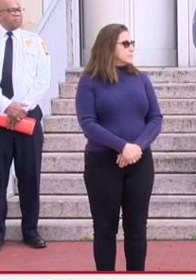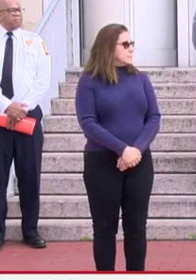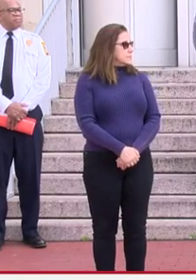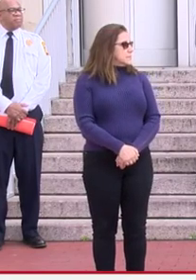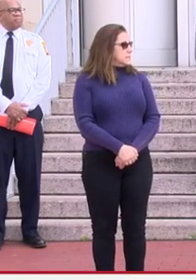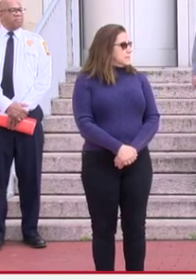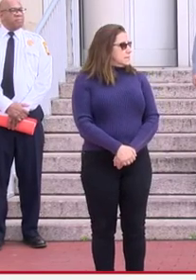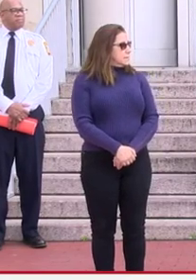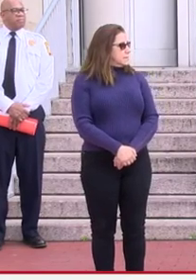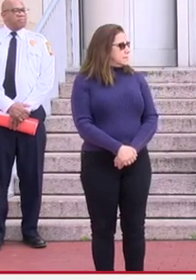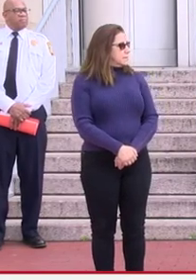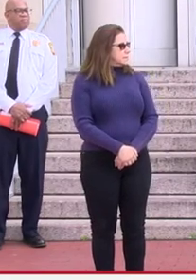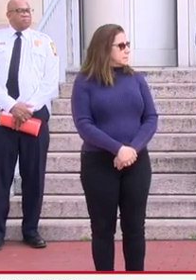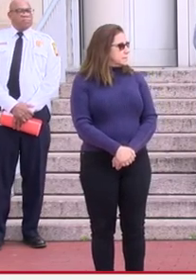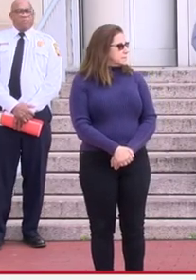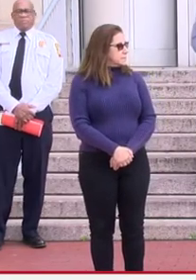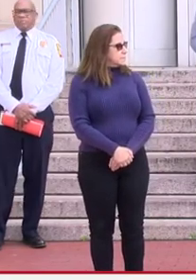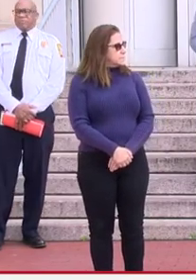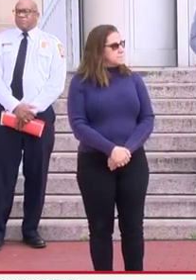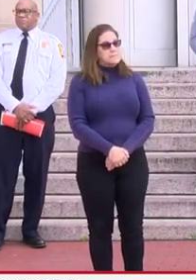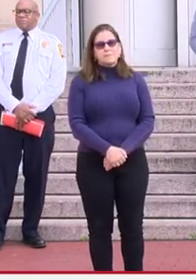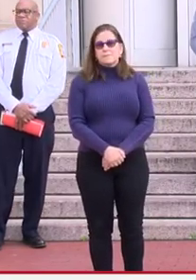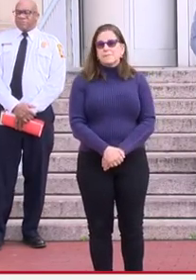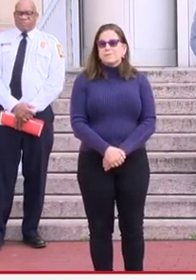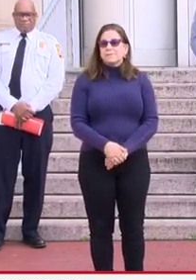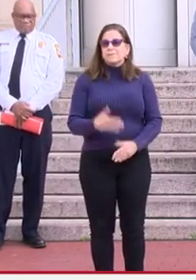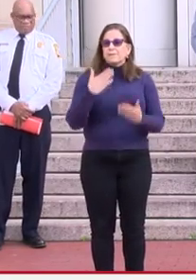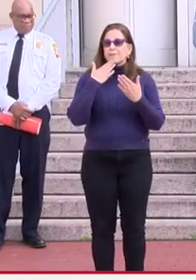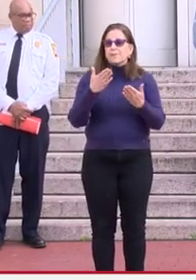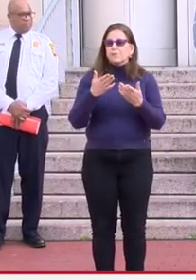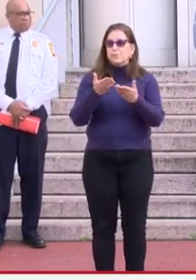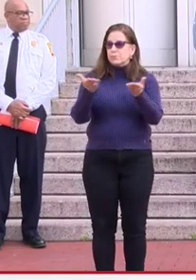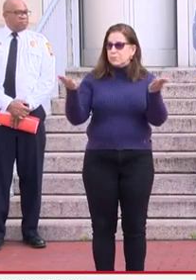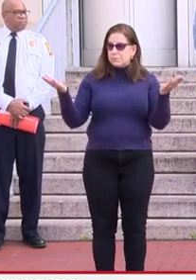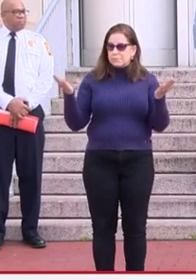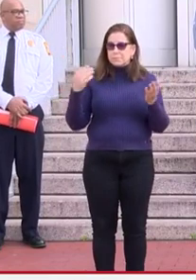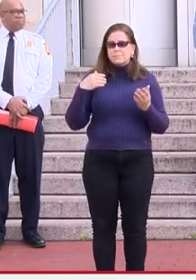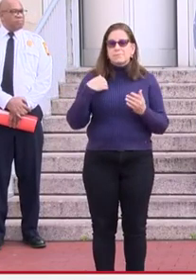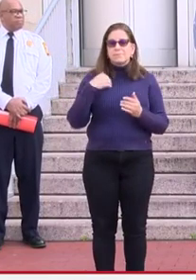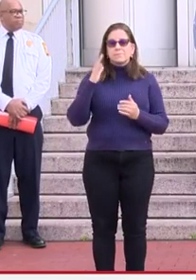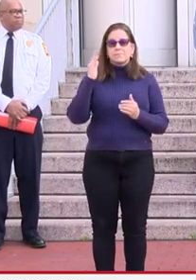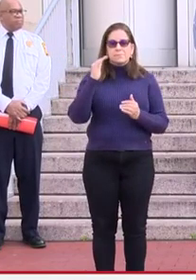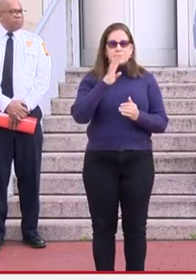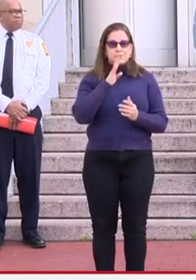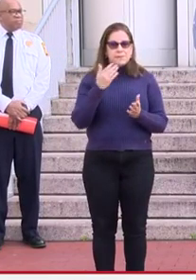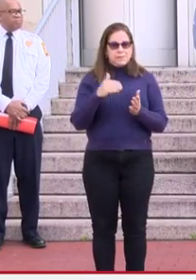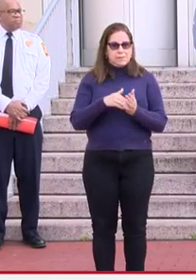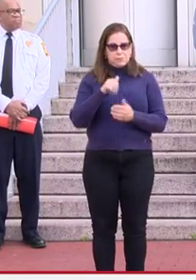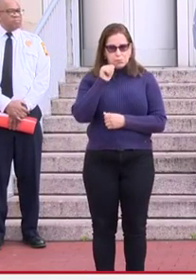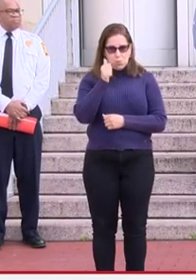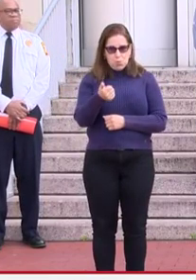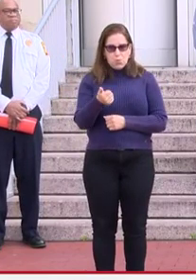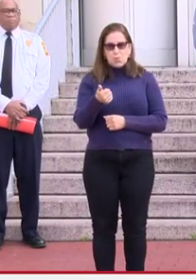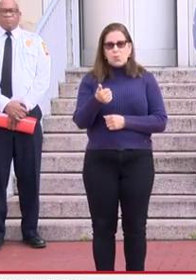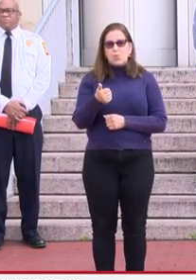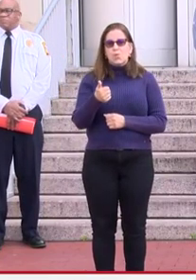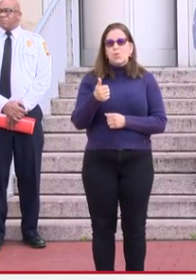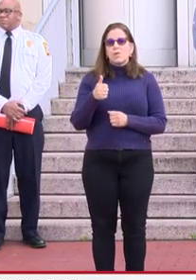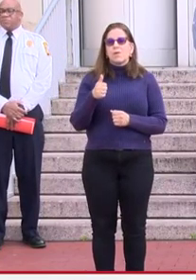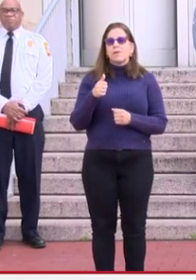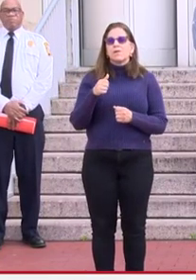Thank you, everybody. And we expect, hopefully, to talk tomorrow a little bit more about some things that